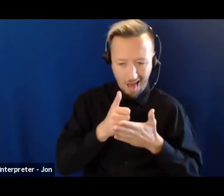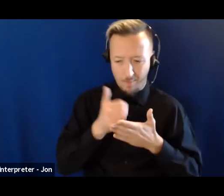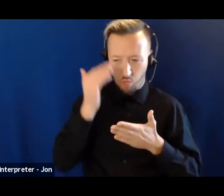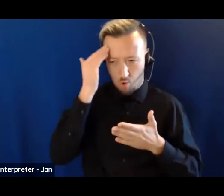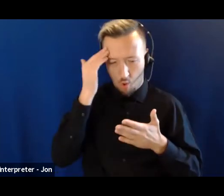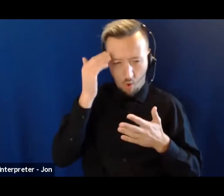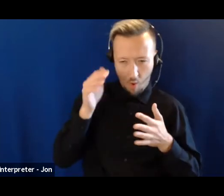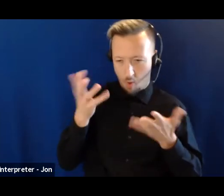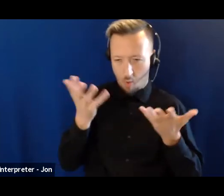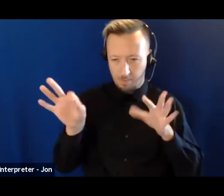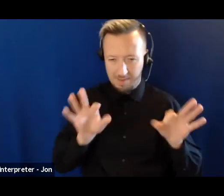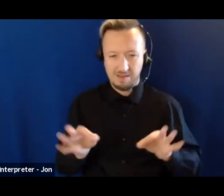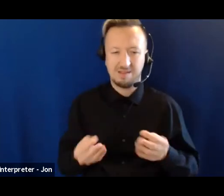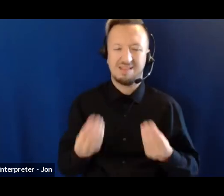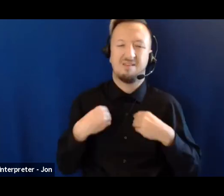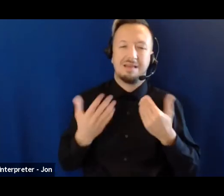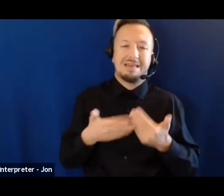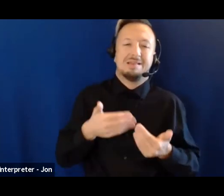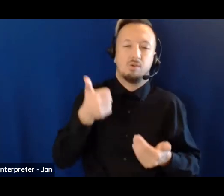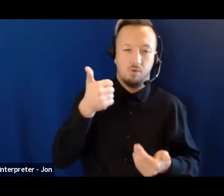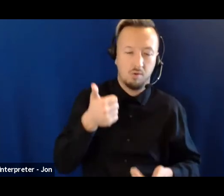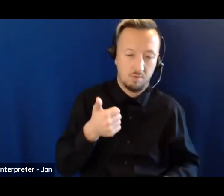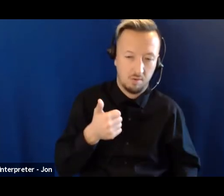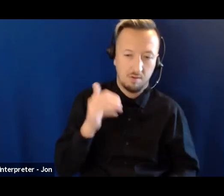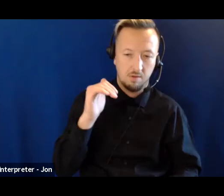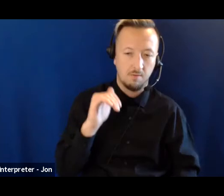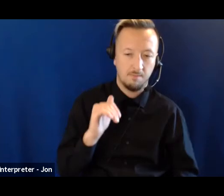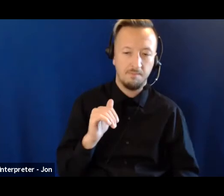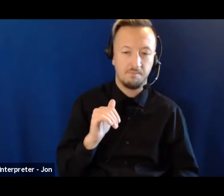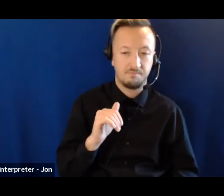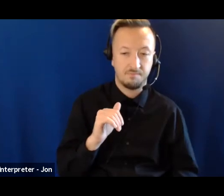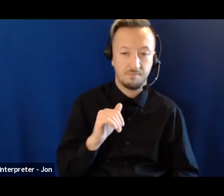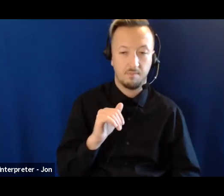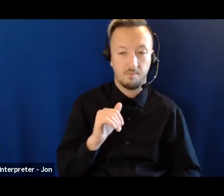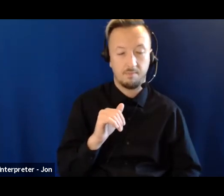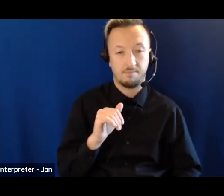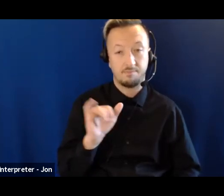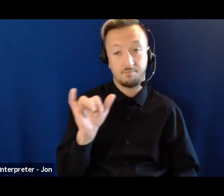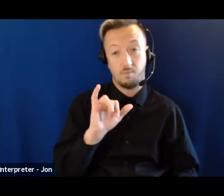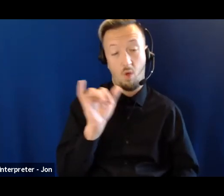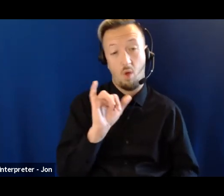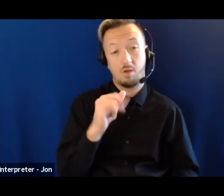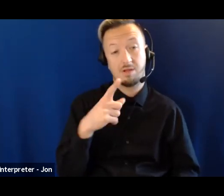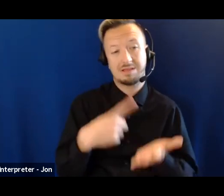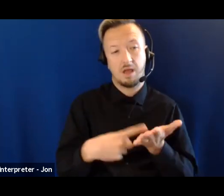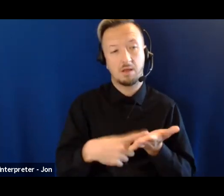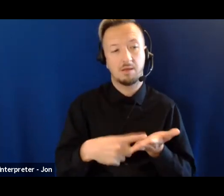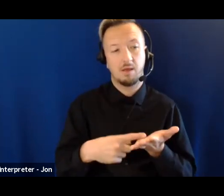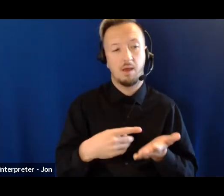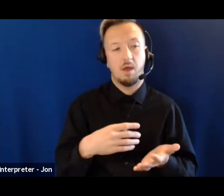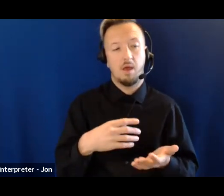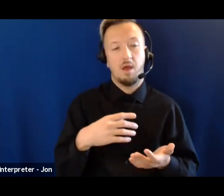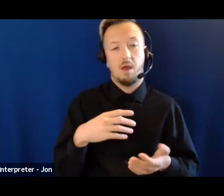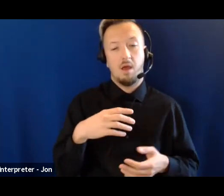council. You know, it also talks about the members of the council and,